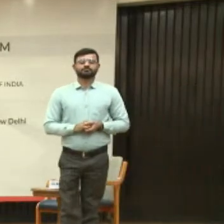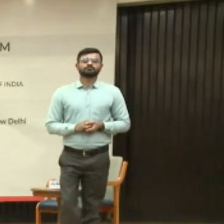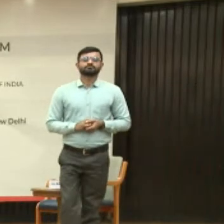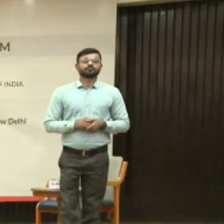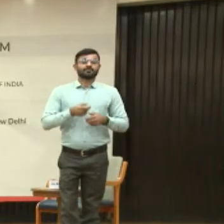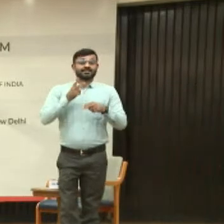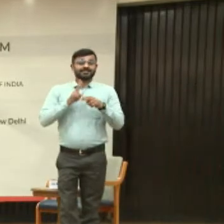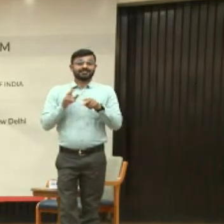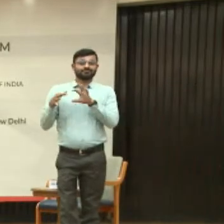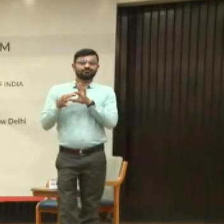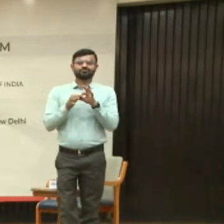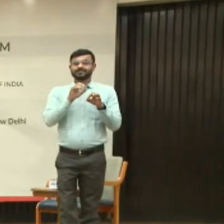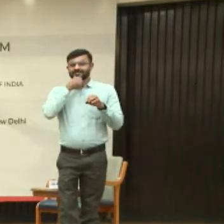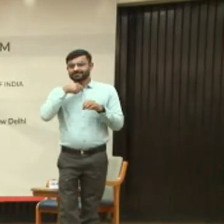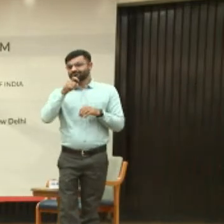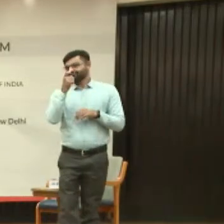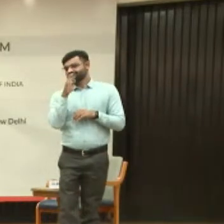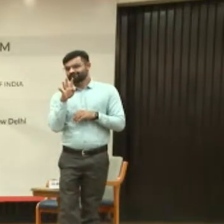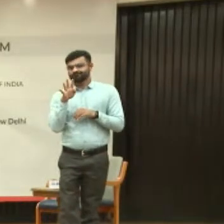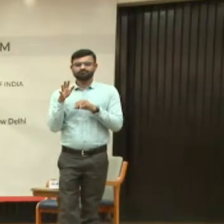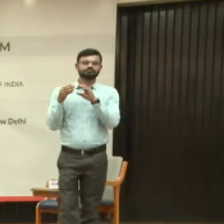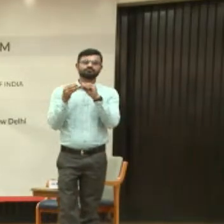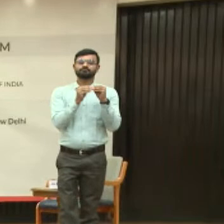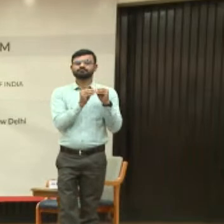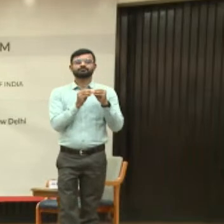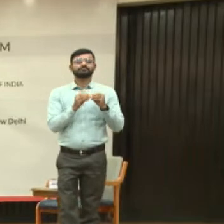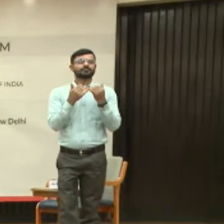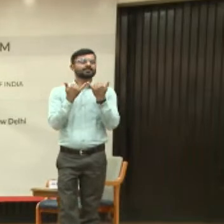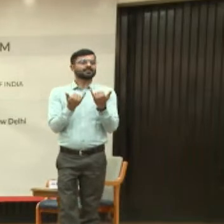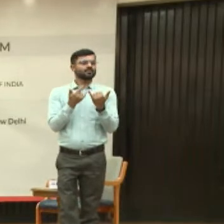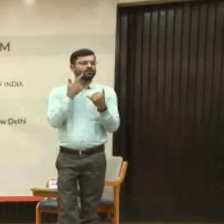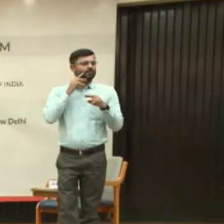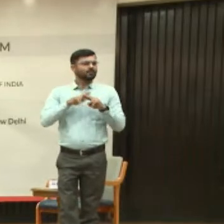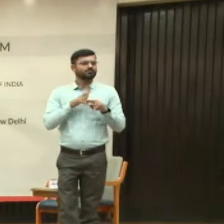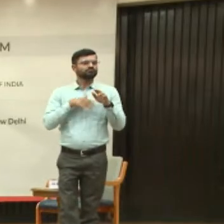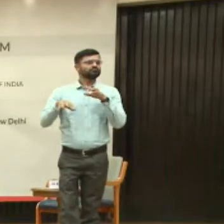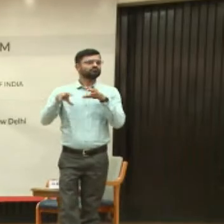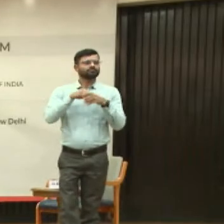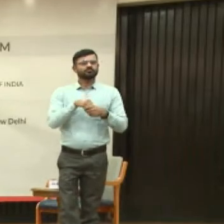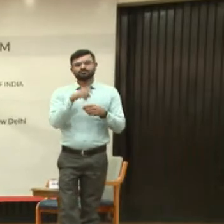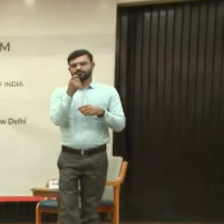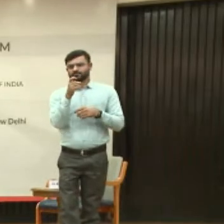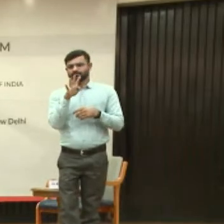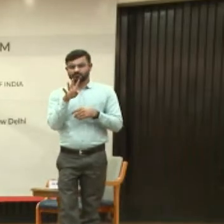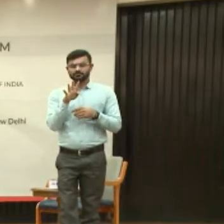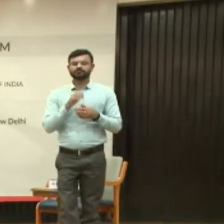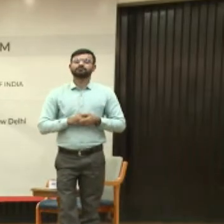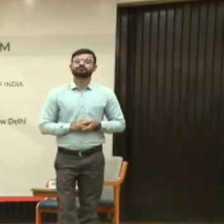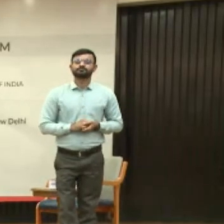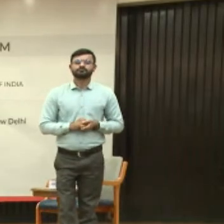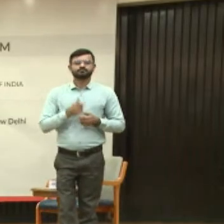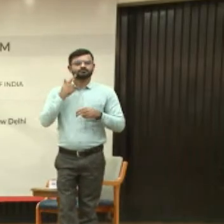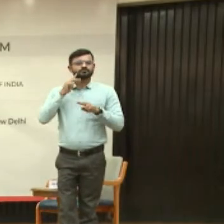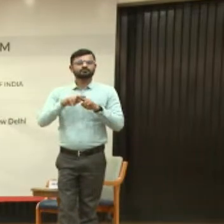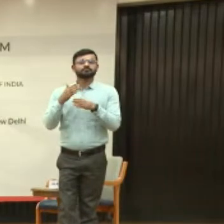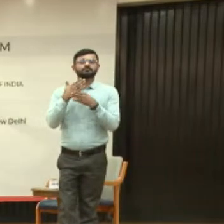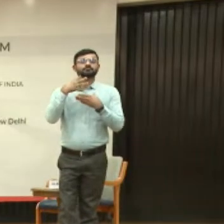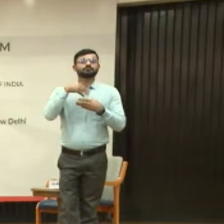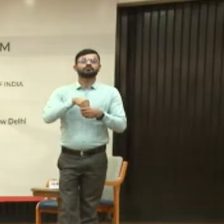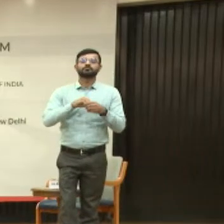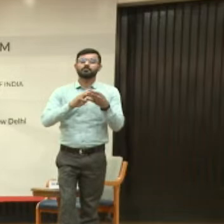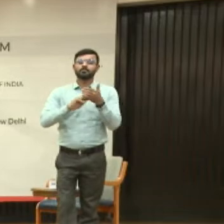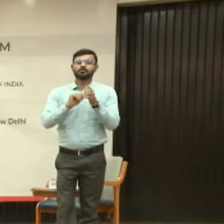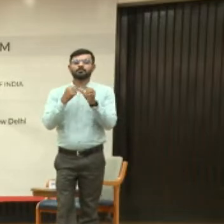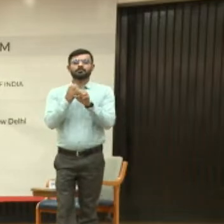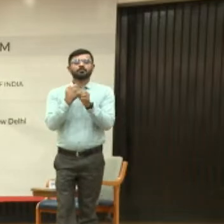Until you've attained the age of 75, now of course if you've attained the age of 75, you become part of the